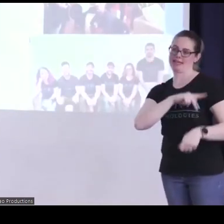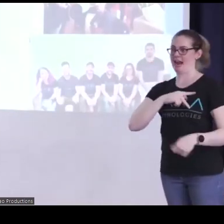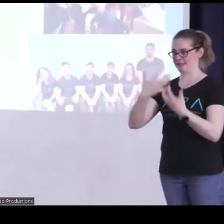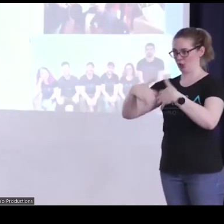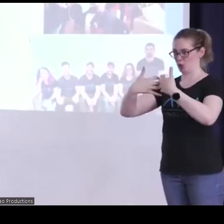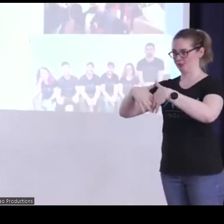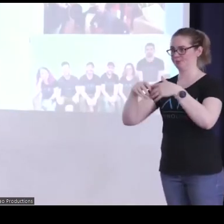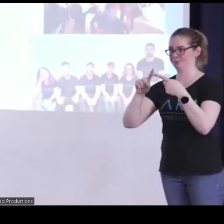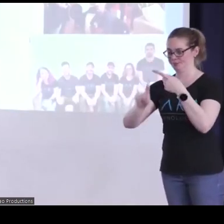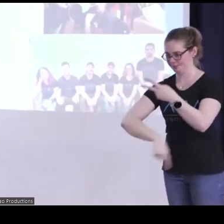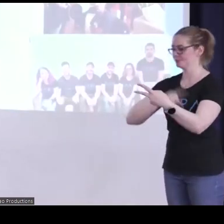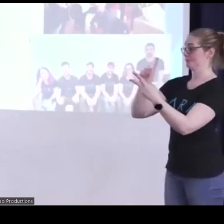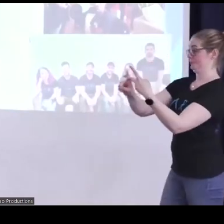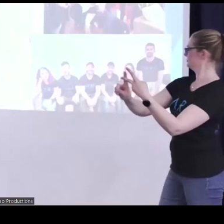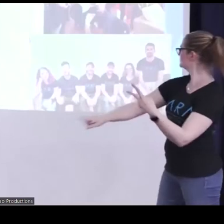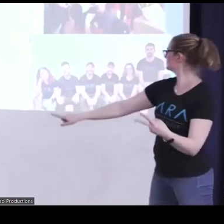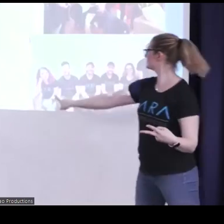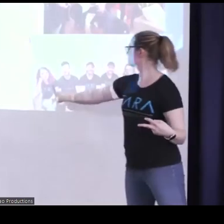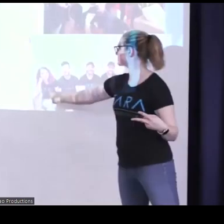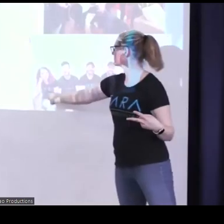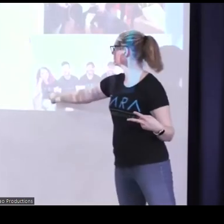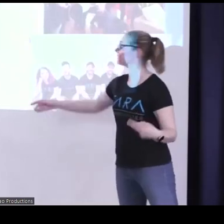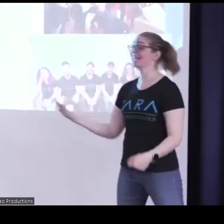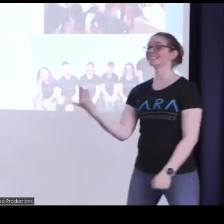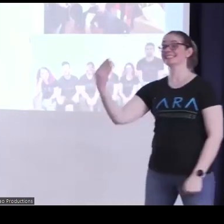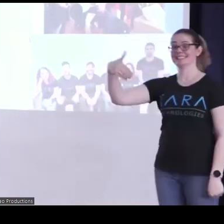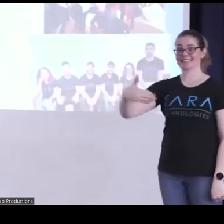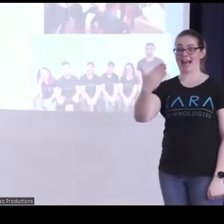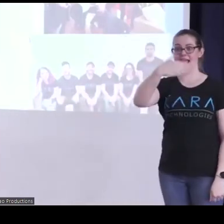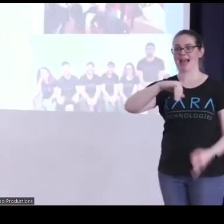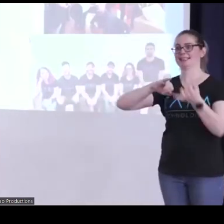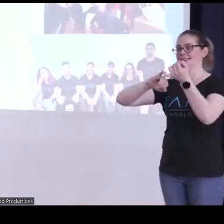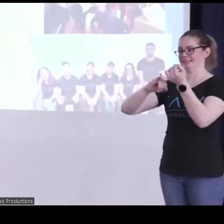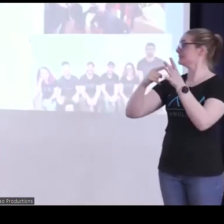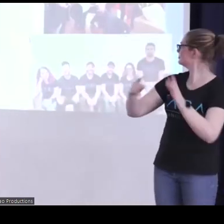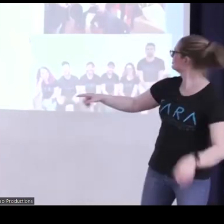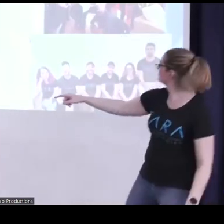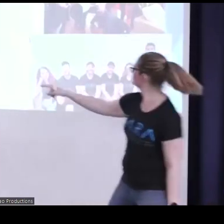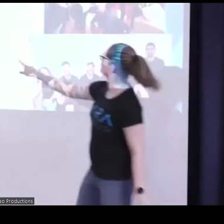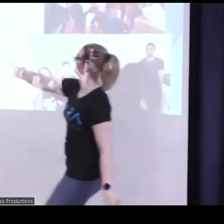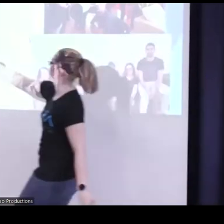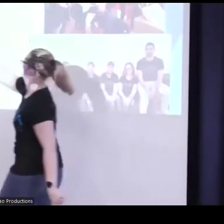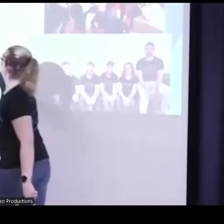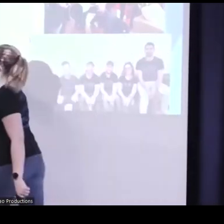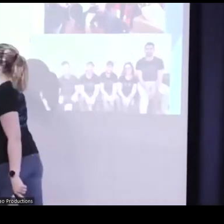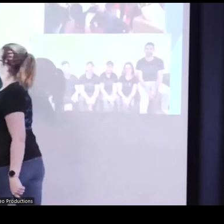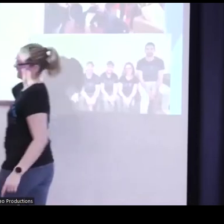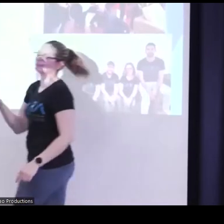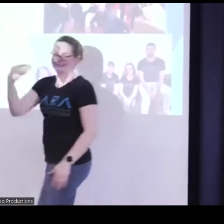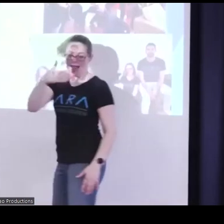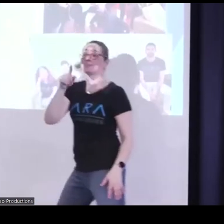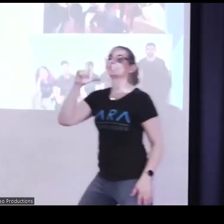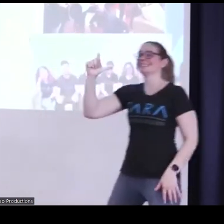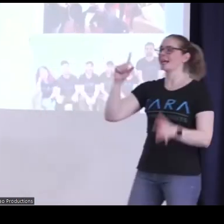And he is the CEO of CARA Technologies. Then on the left, we have Sahar.